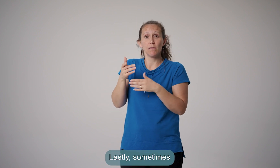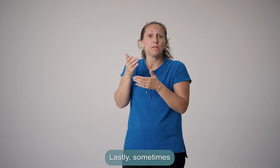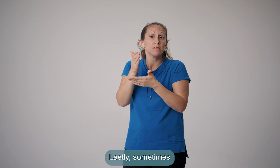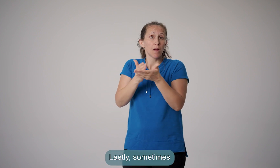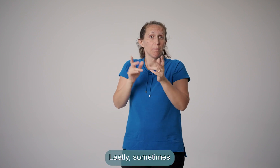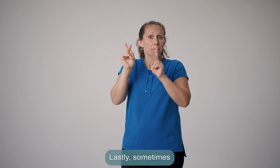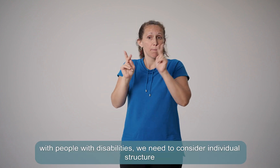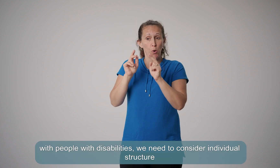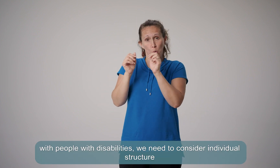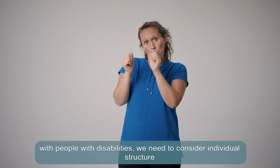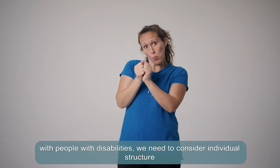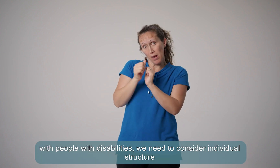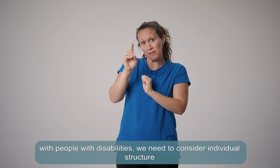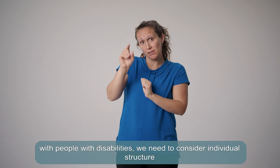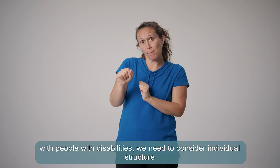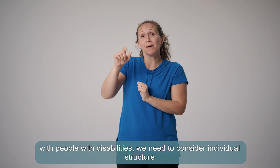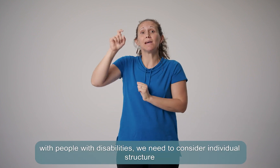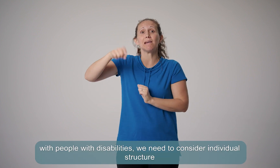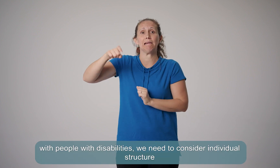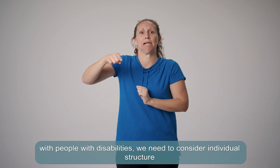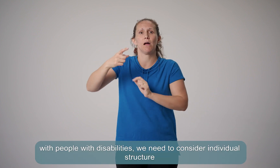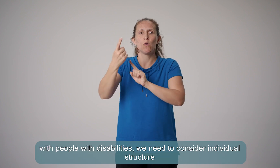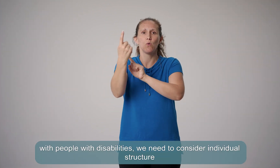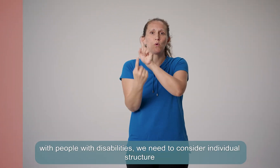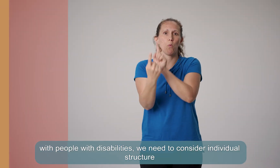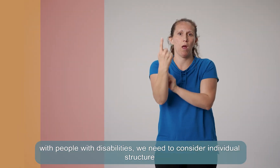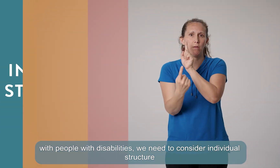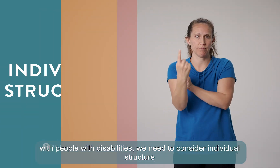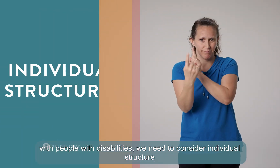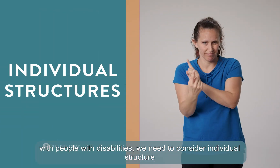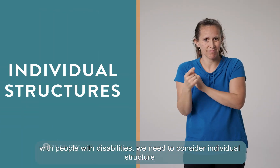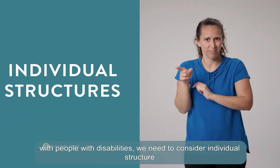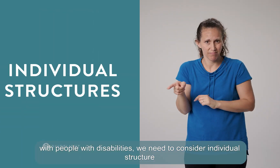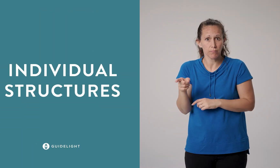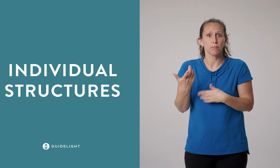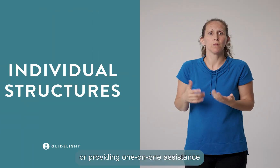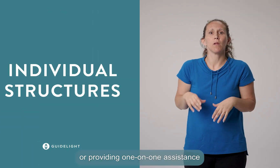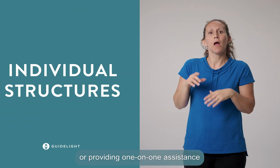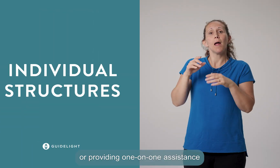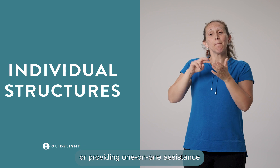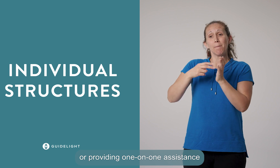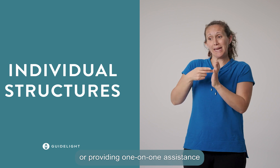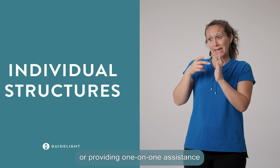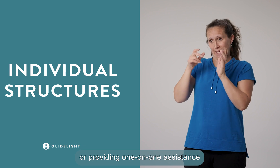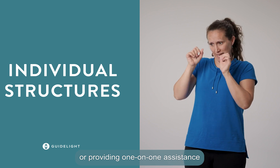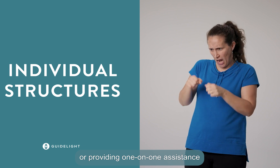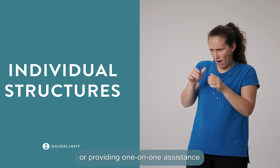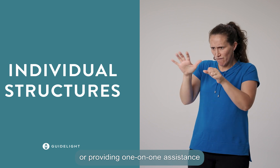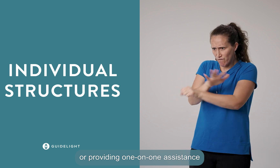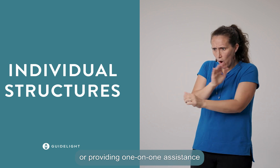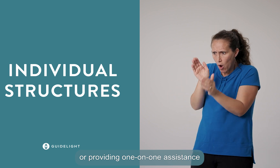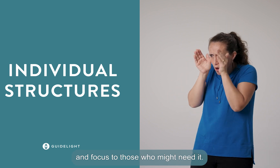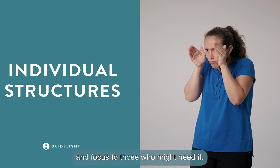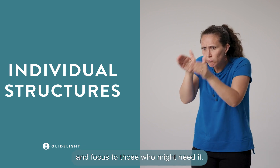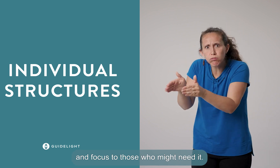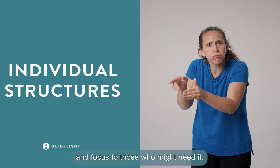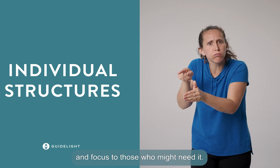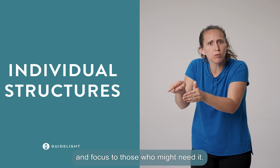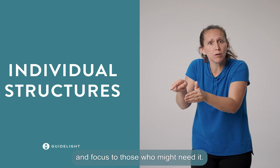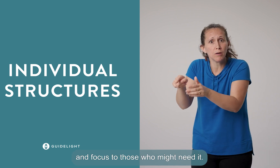Lastly, sometimes with people with disabilities, we need to consider individual structure, or providing one-on-one assistance and focus to those